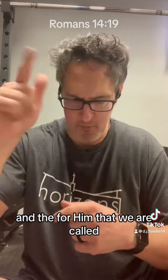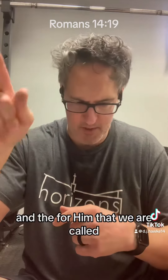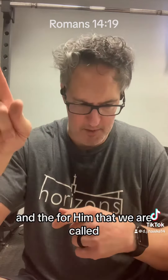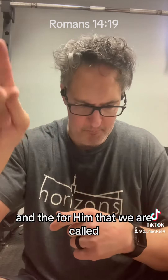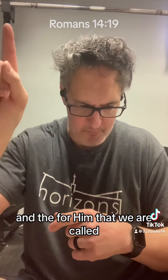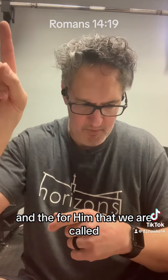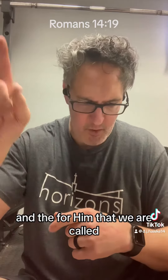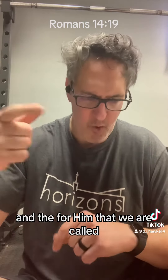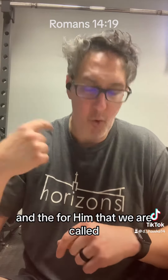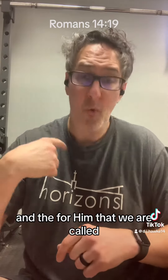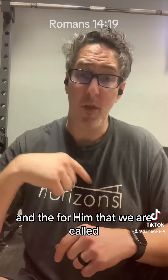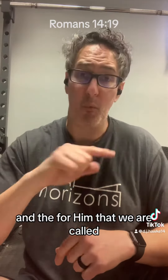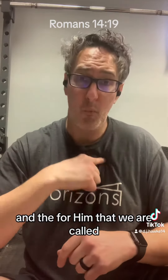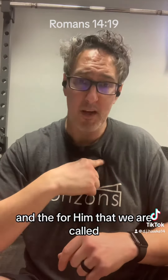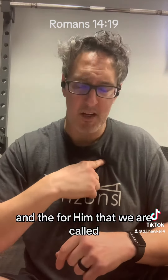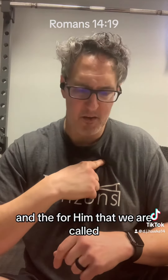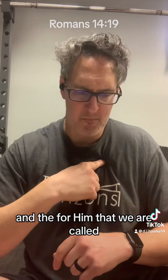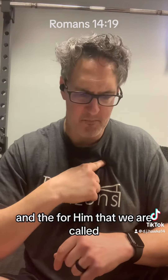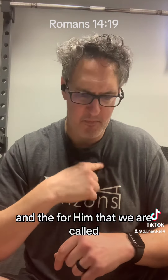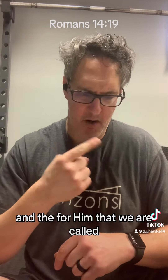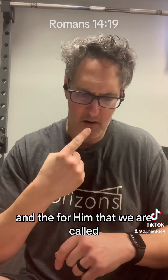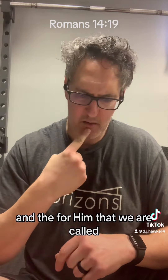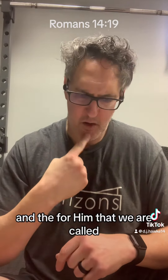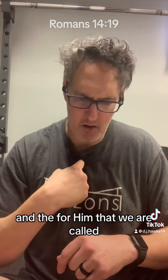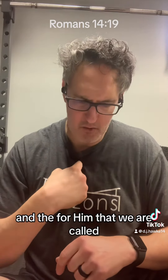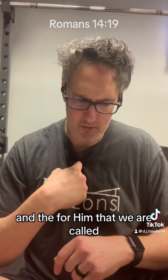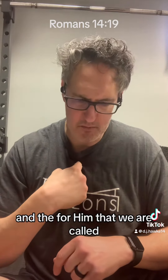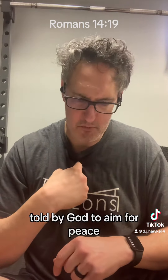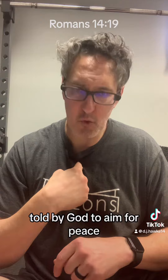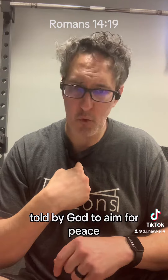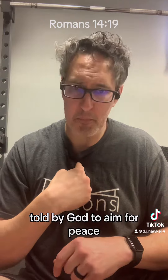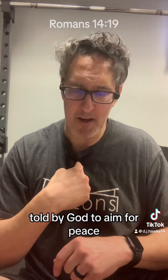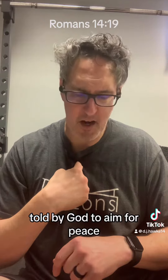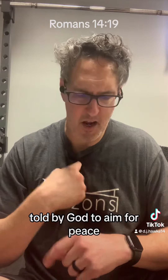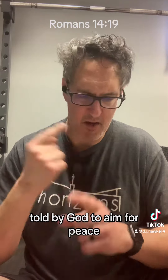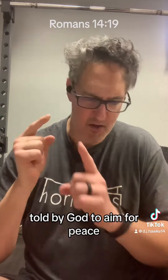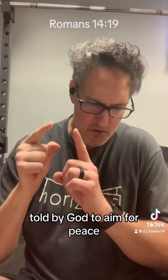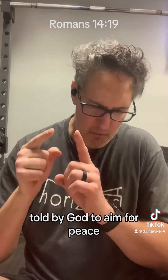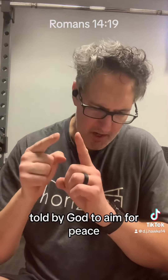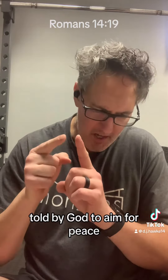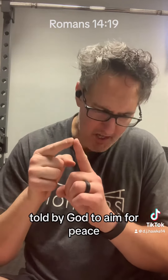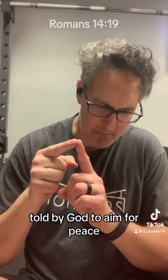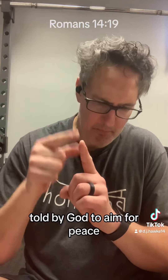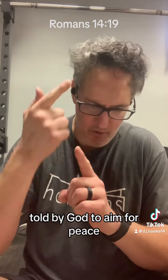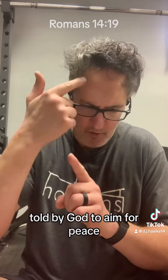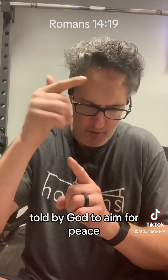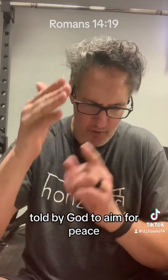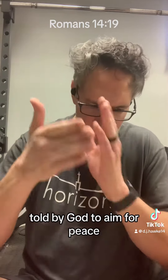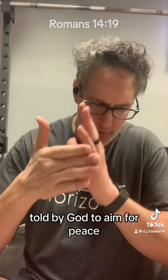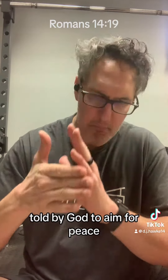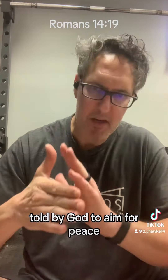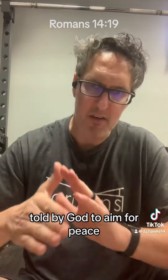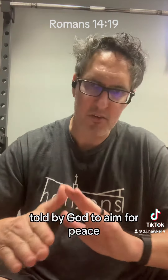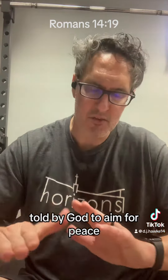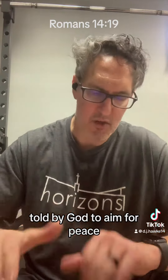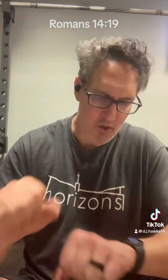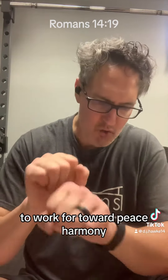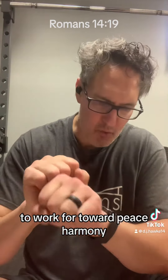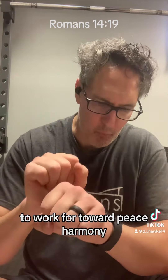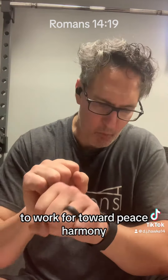him, then we are called, told by God, to aim for peace, to work